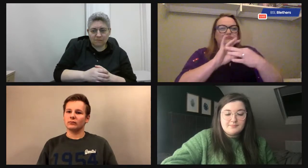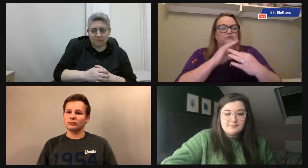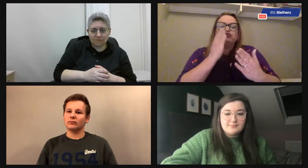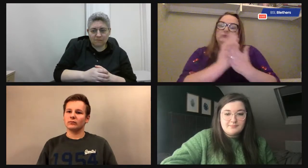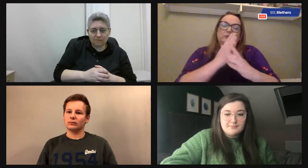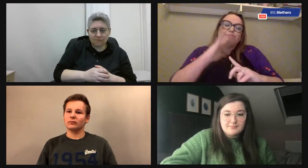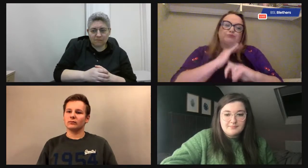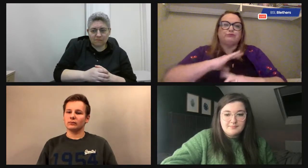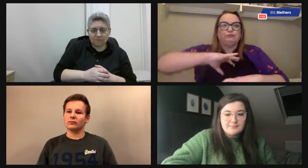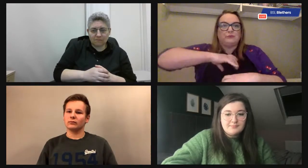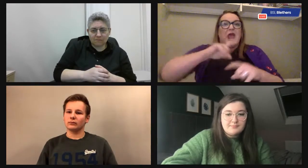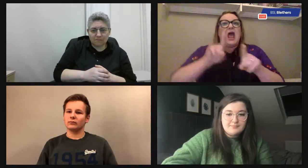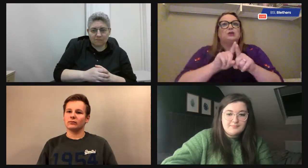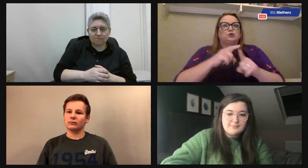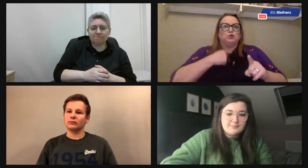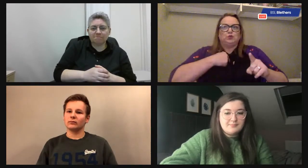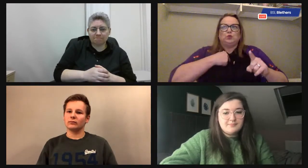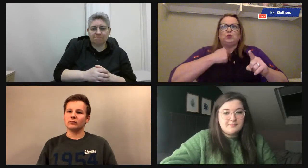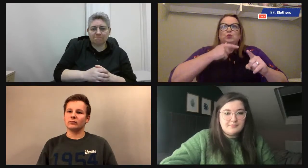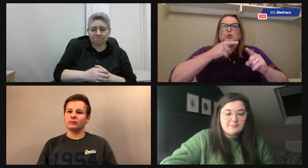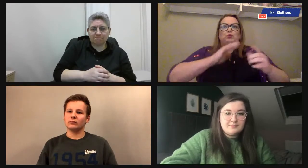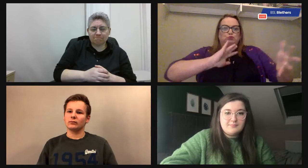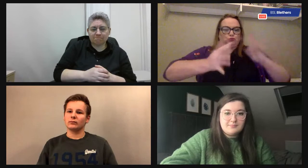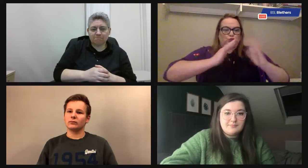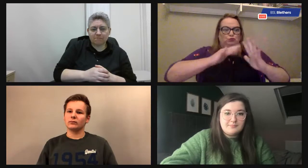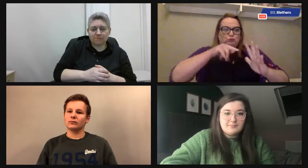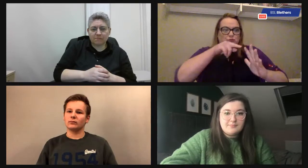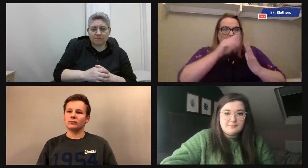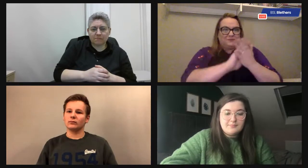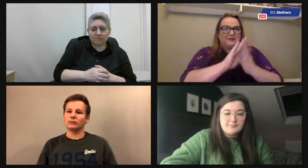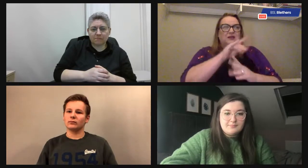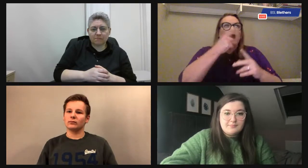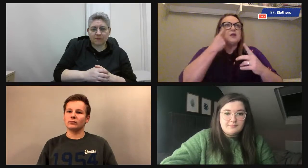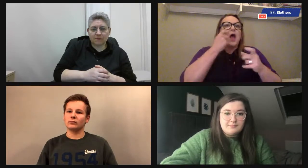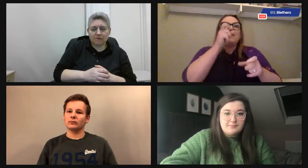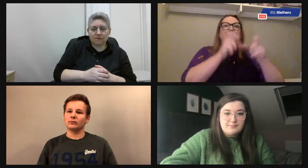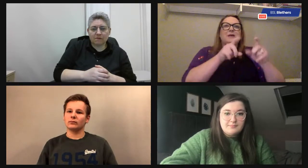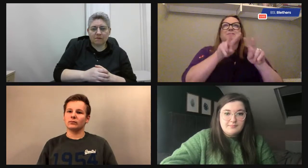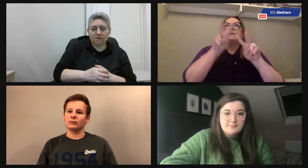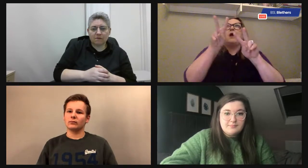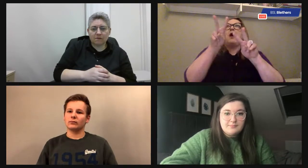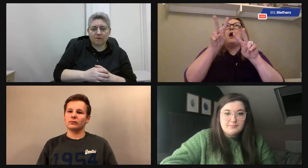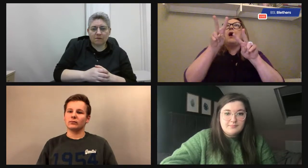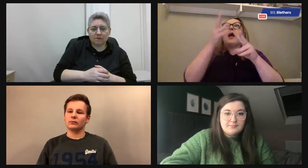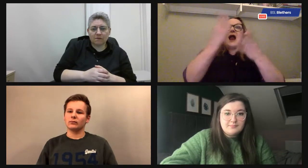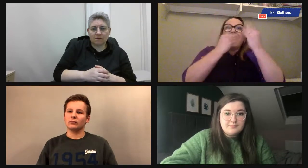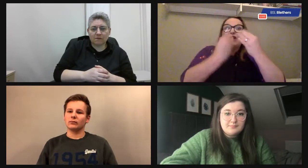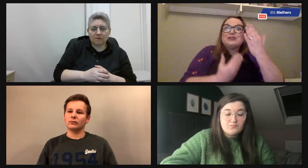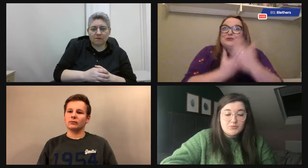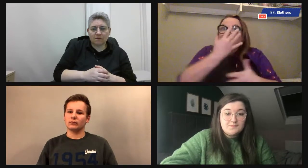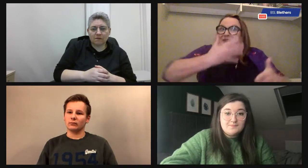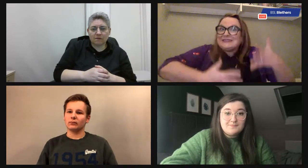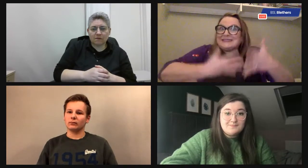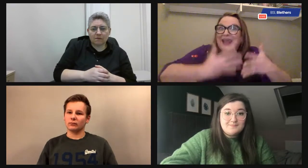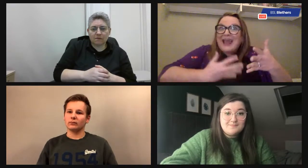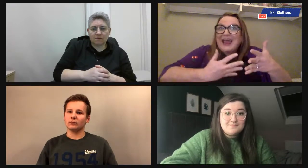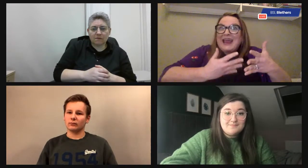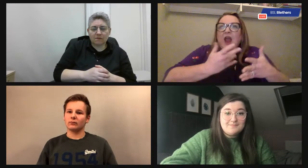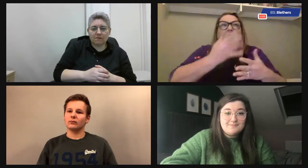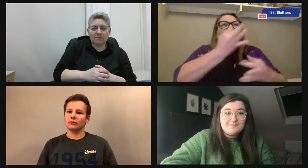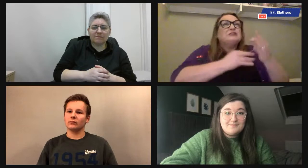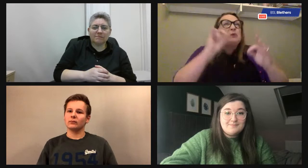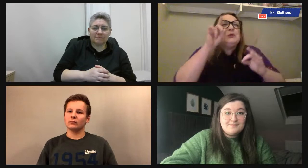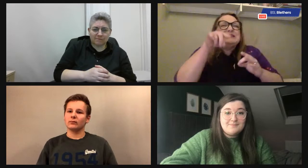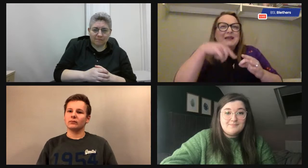age um, and the communication level of the young person. And that's only the beginning, and that's